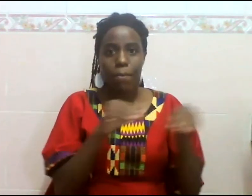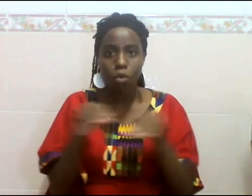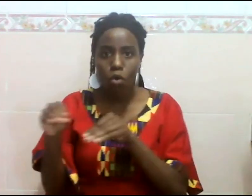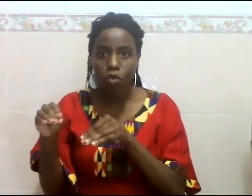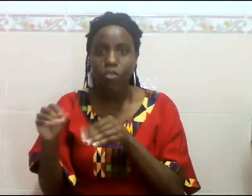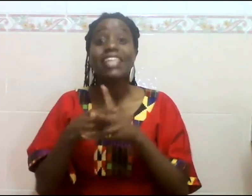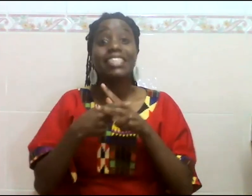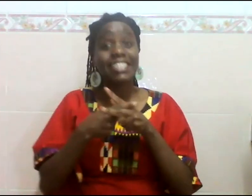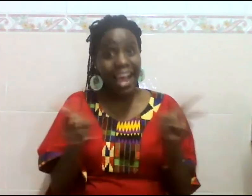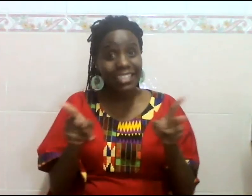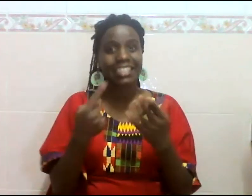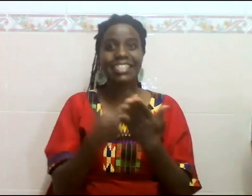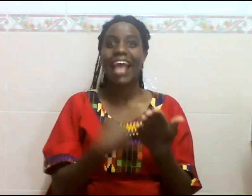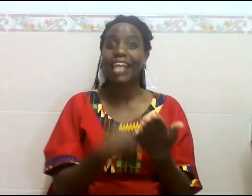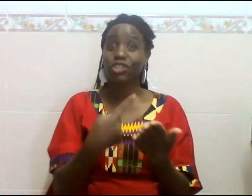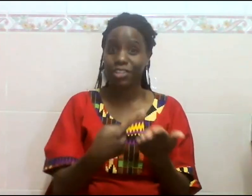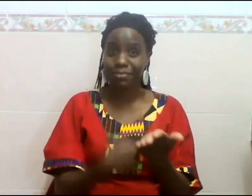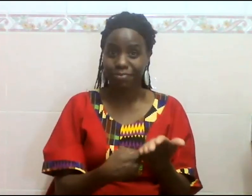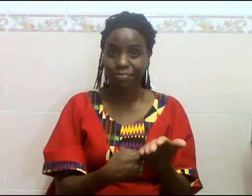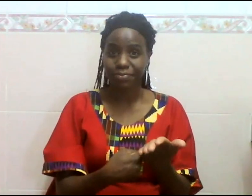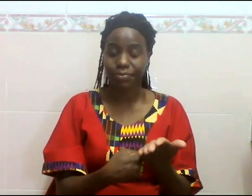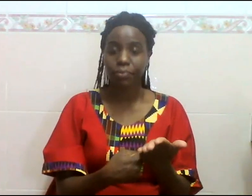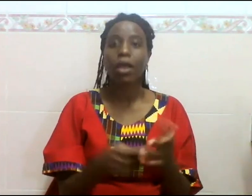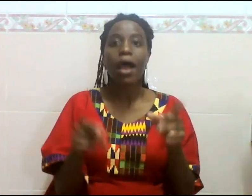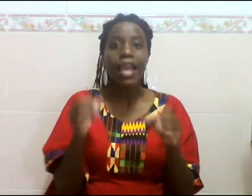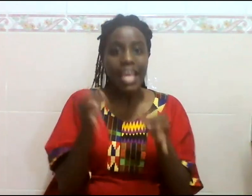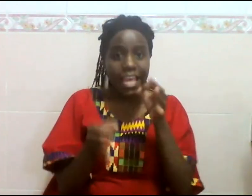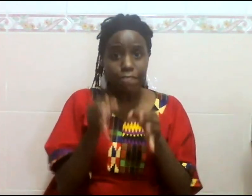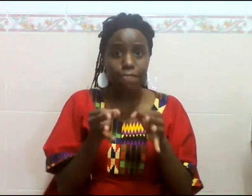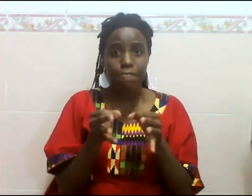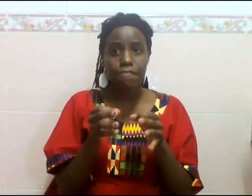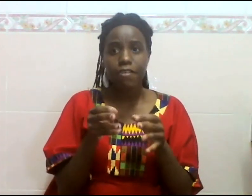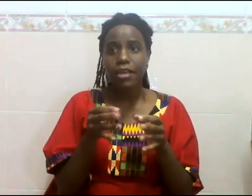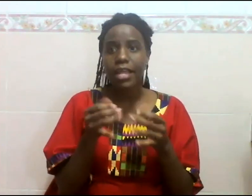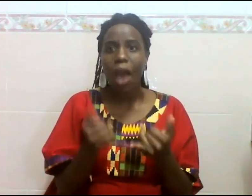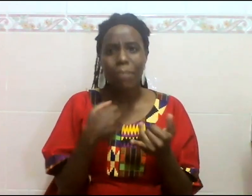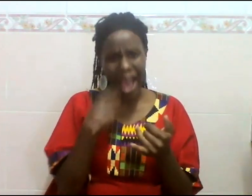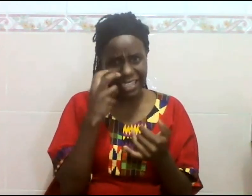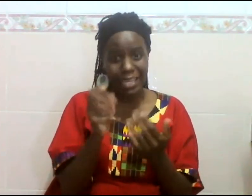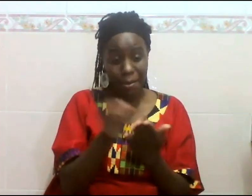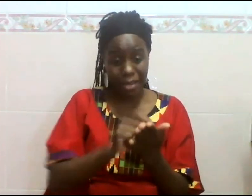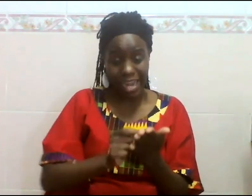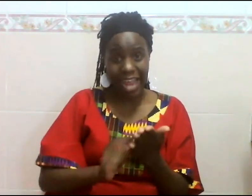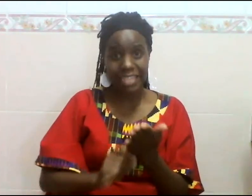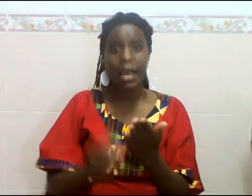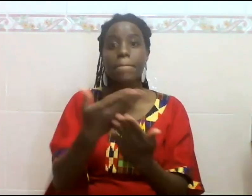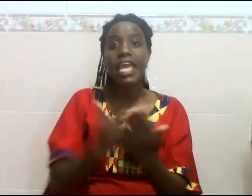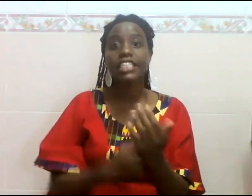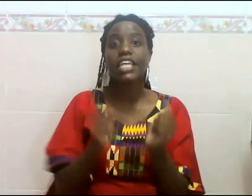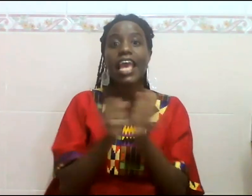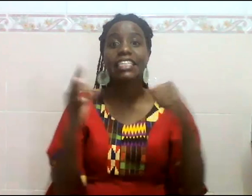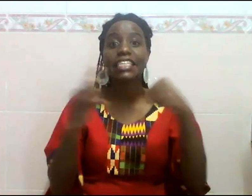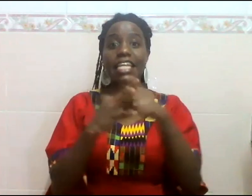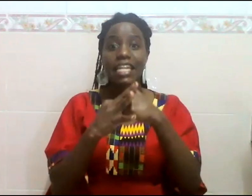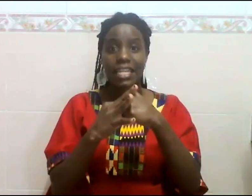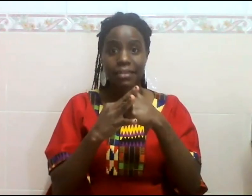starting with the discussion. And if we go to, let's see, there are people already writing. So to page 18.